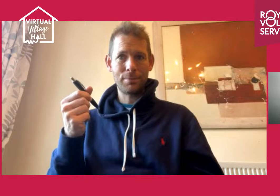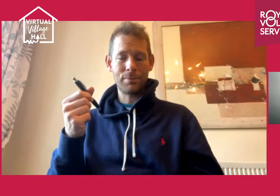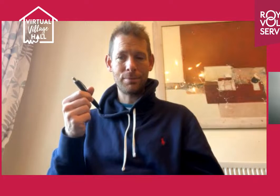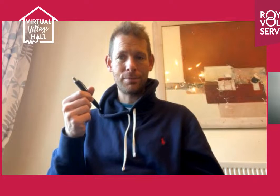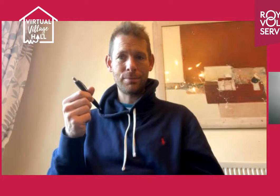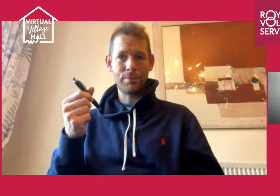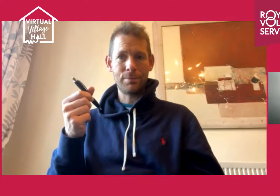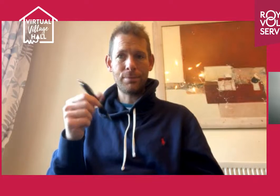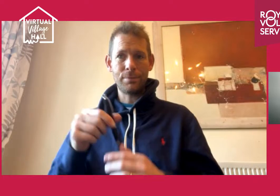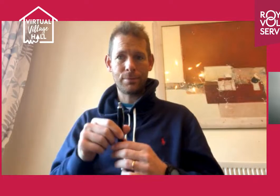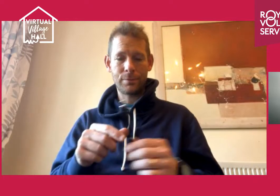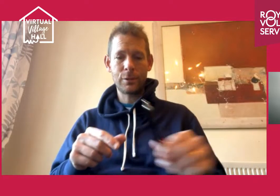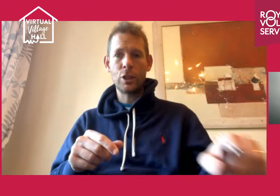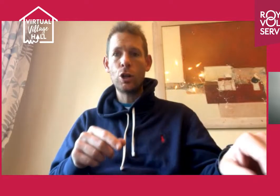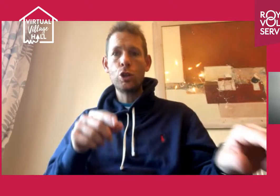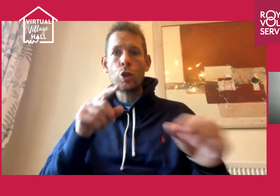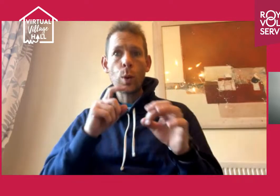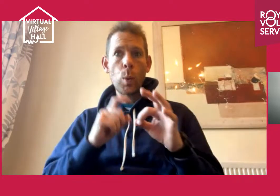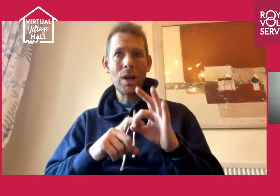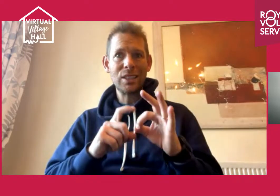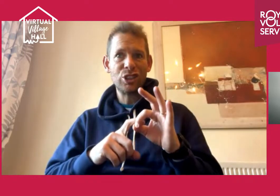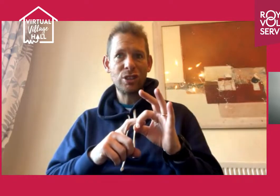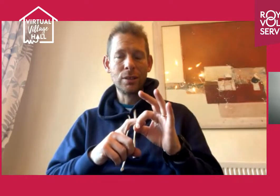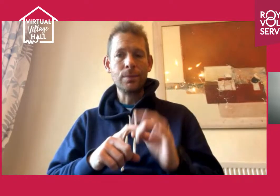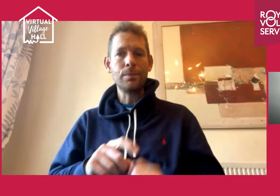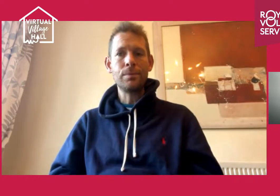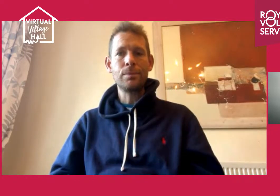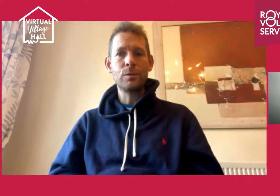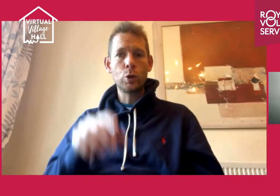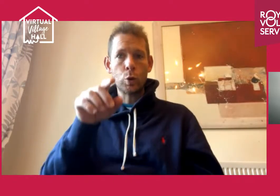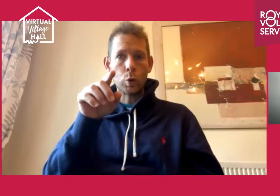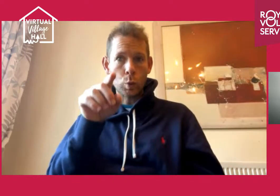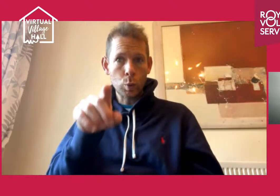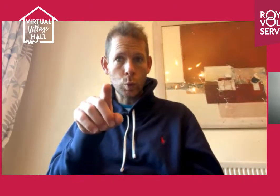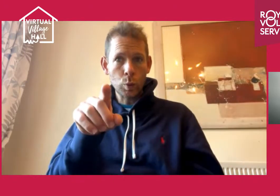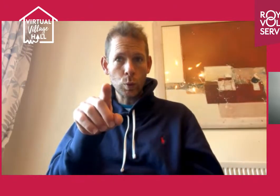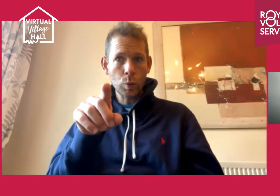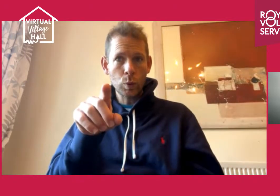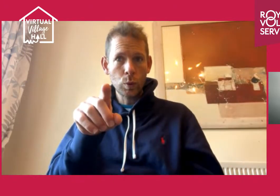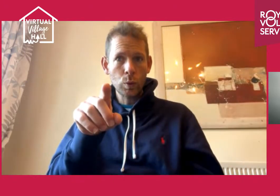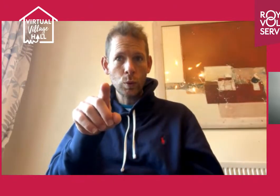So pen. So the question would be,